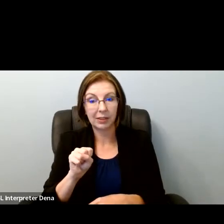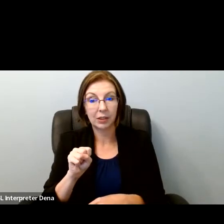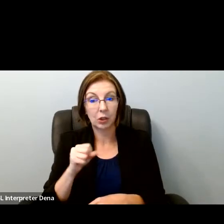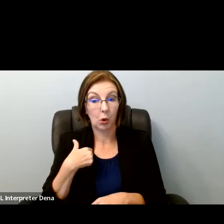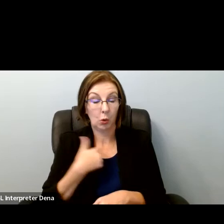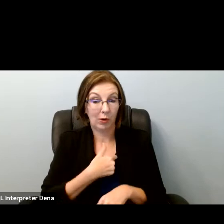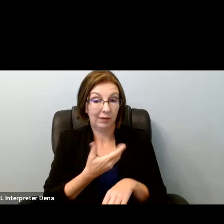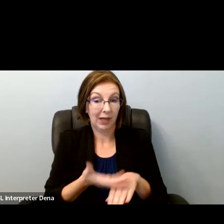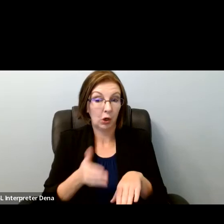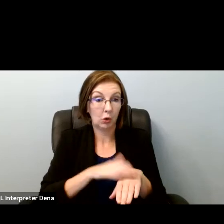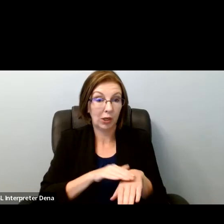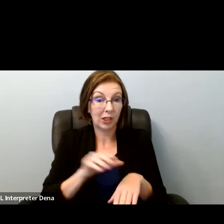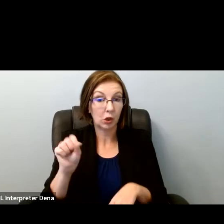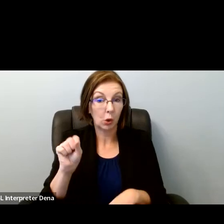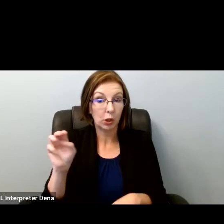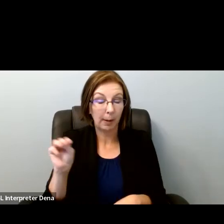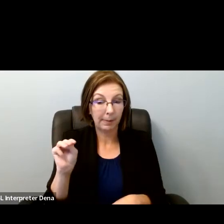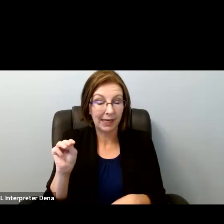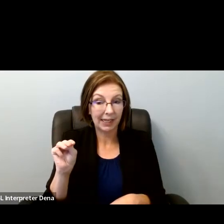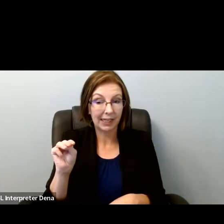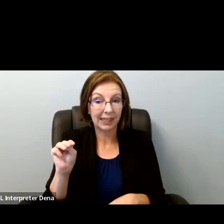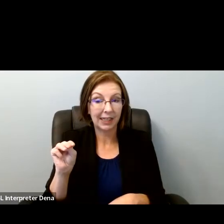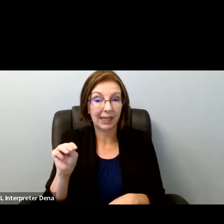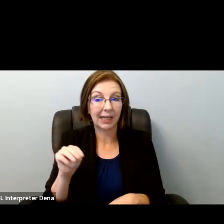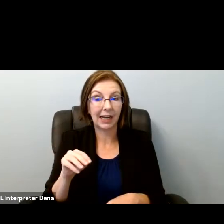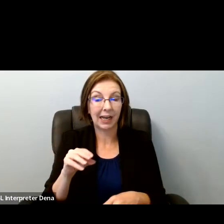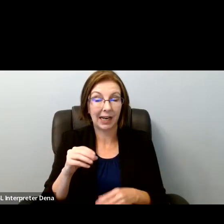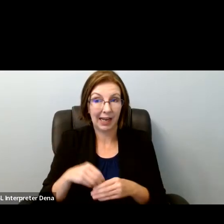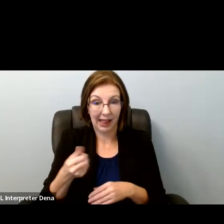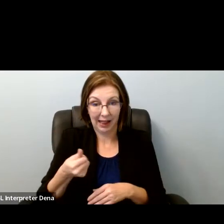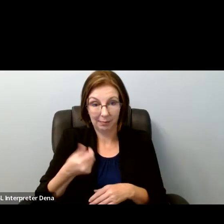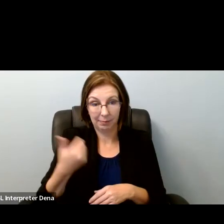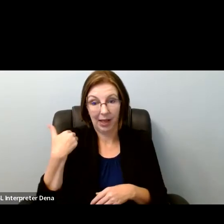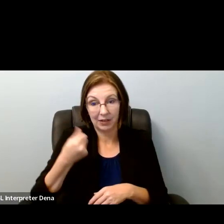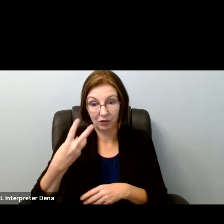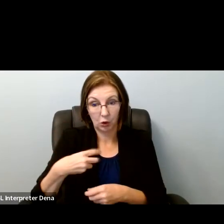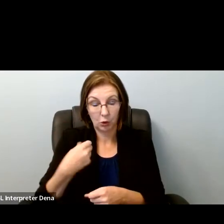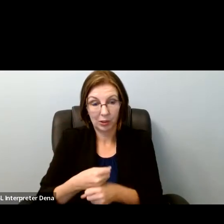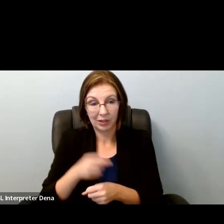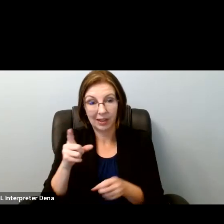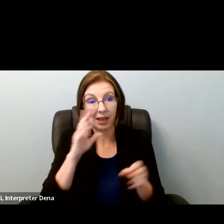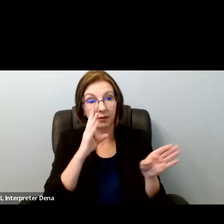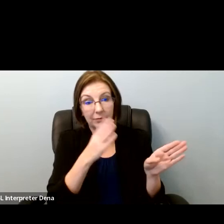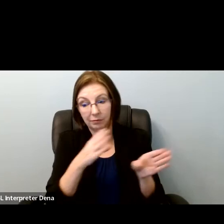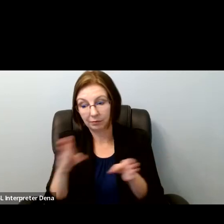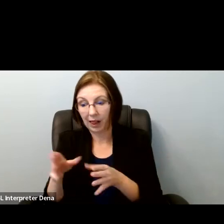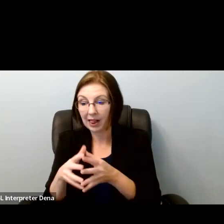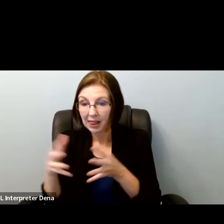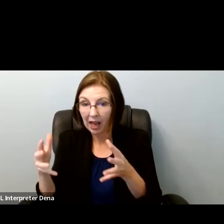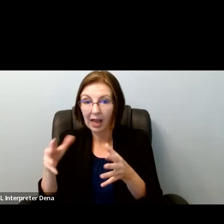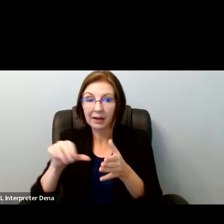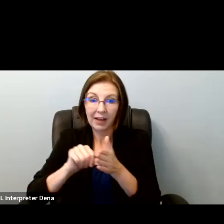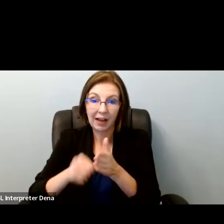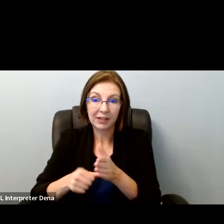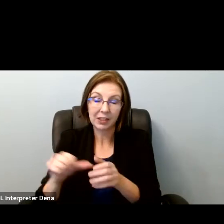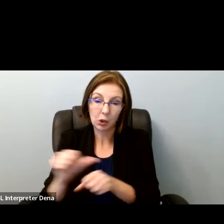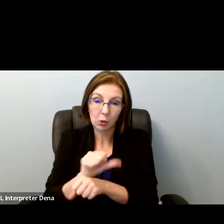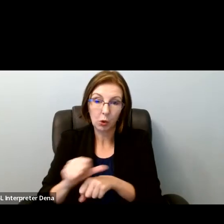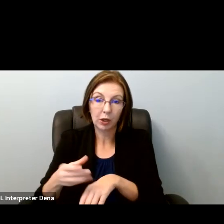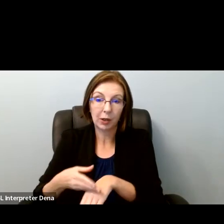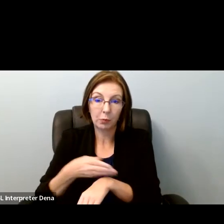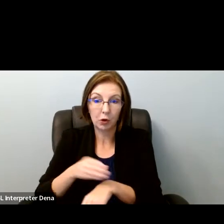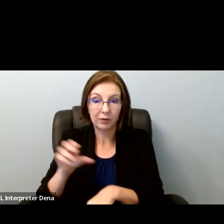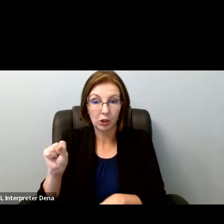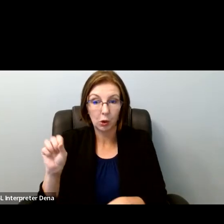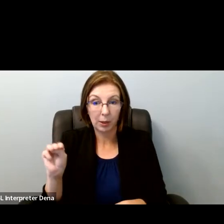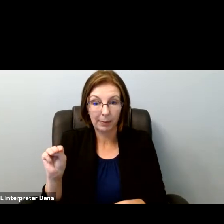our social media presence. Access Board in the last couple of years has been putting a lot of emphasis on social media. All